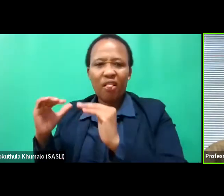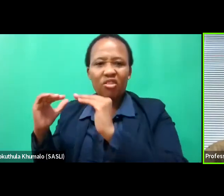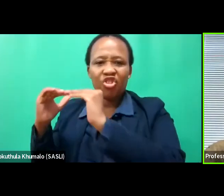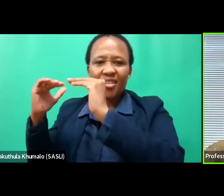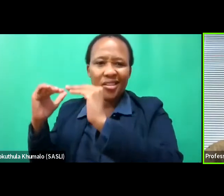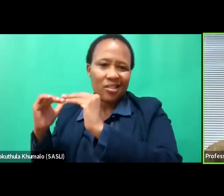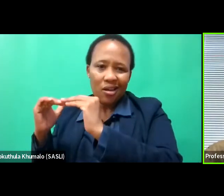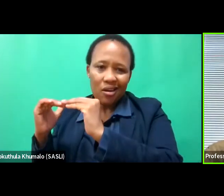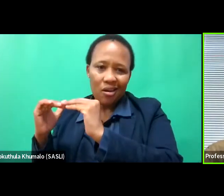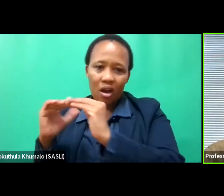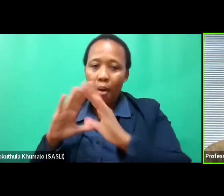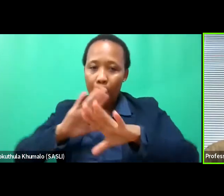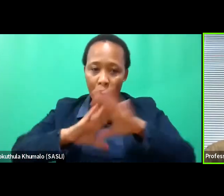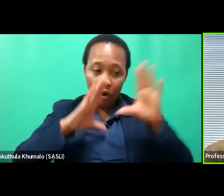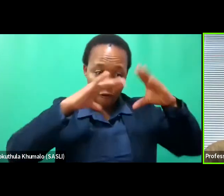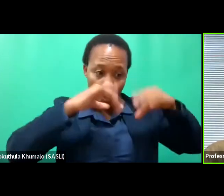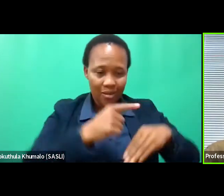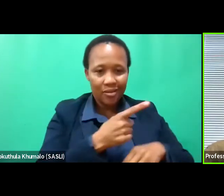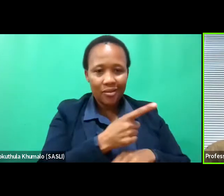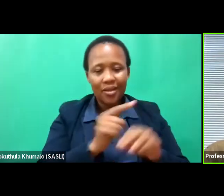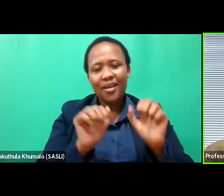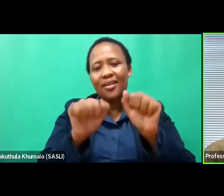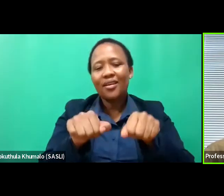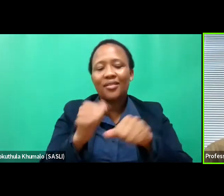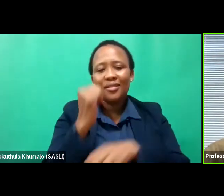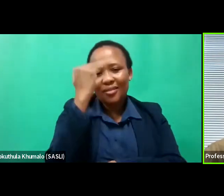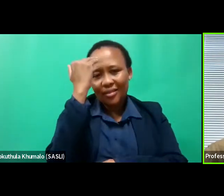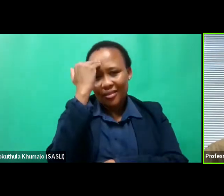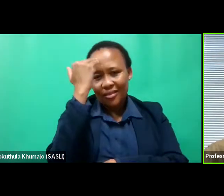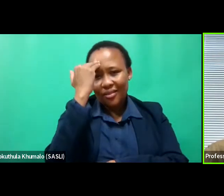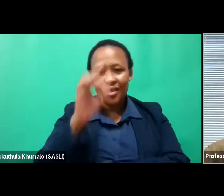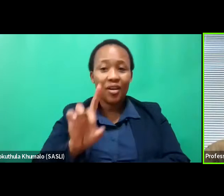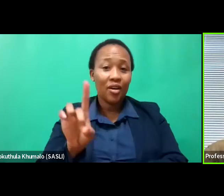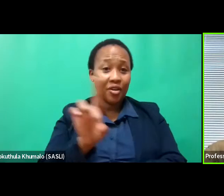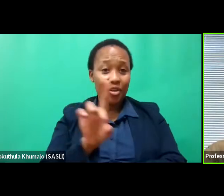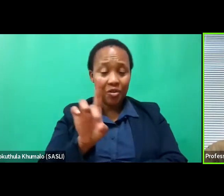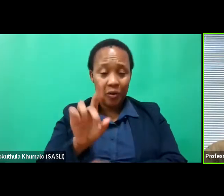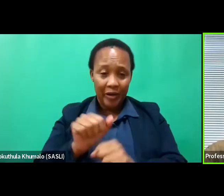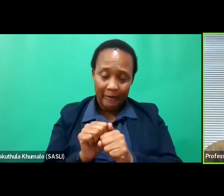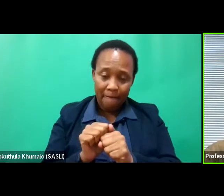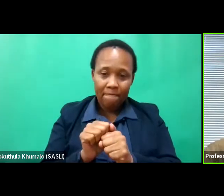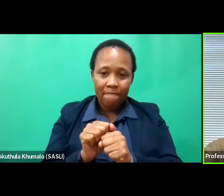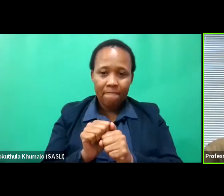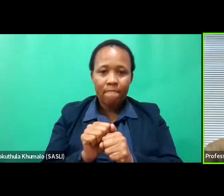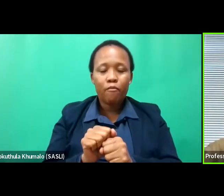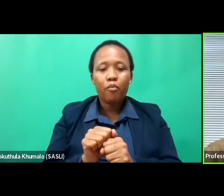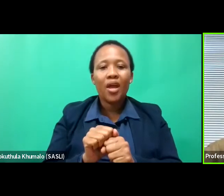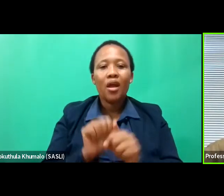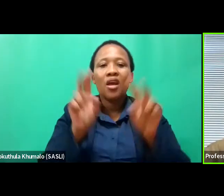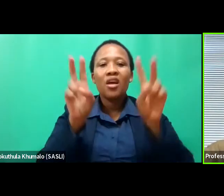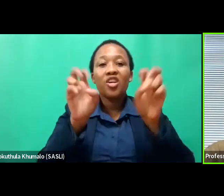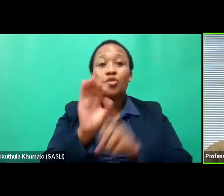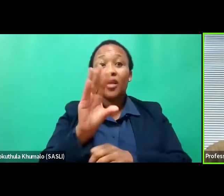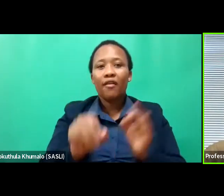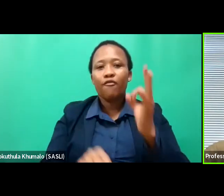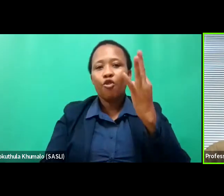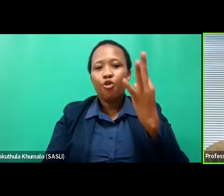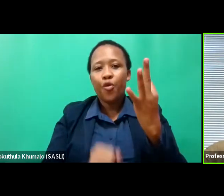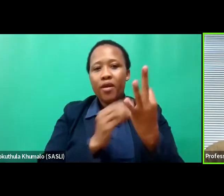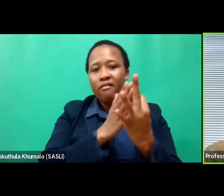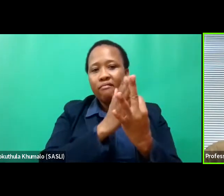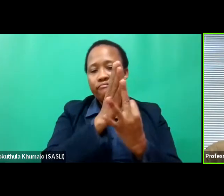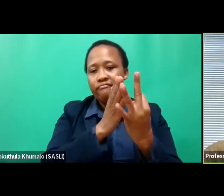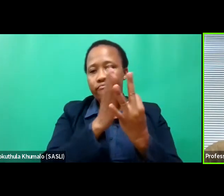So you know that we have 3 issues at a university level that we deal